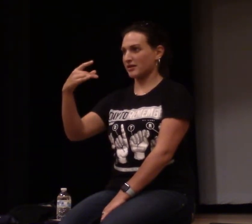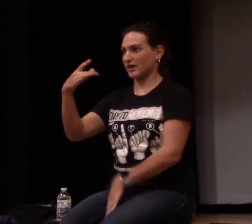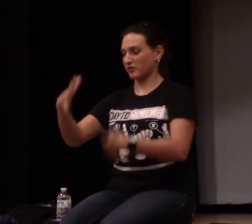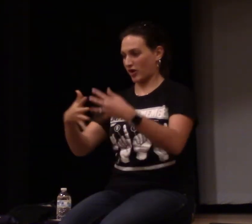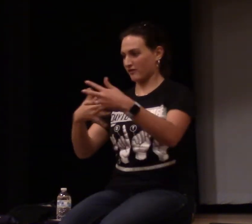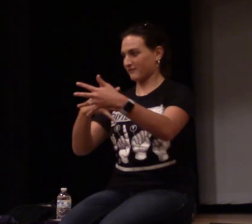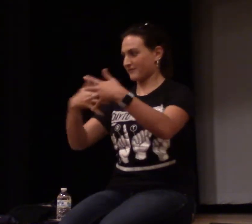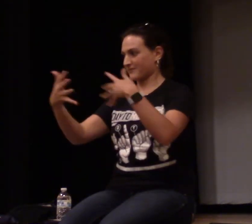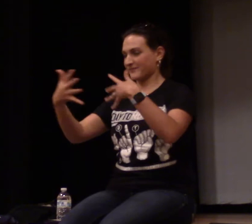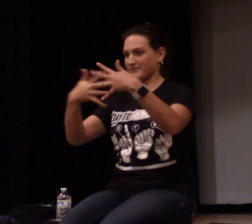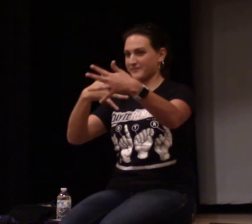gray.